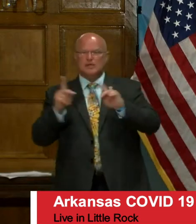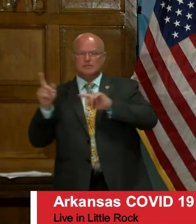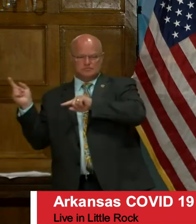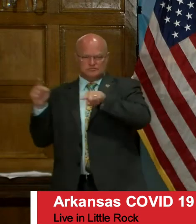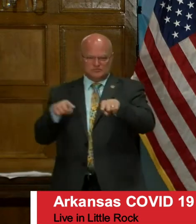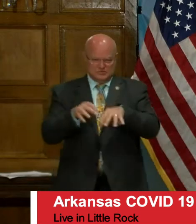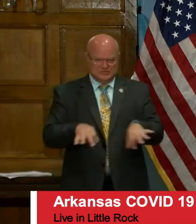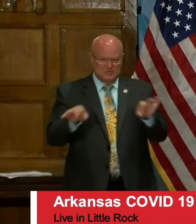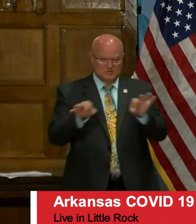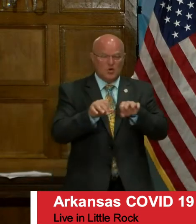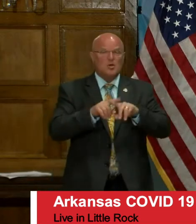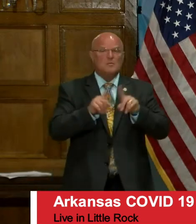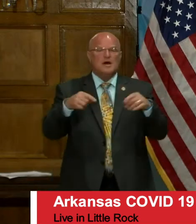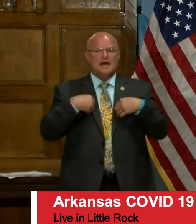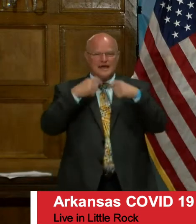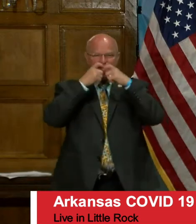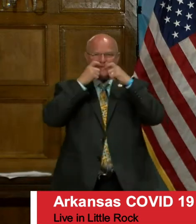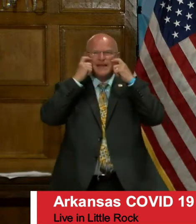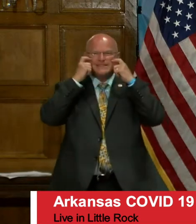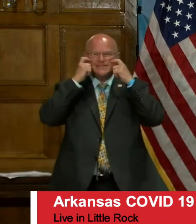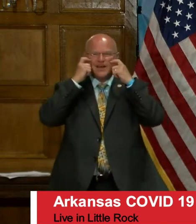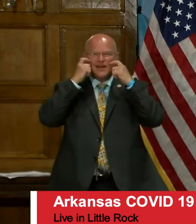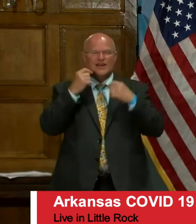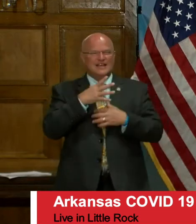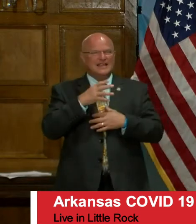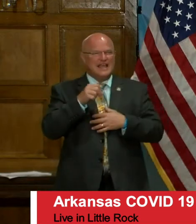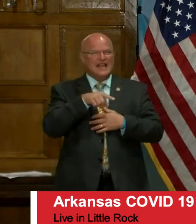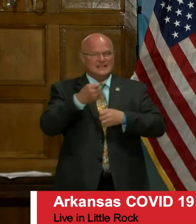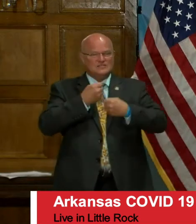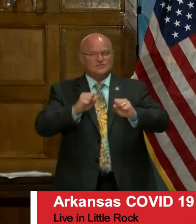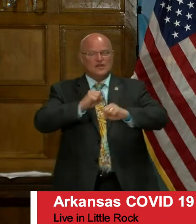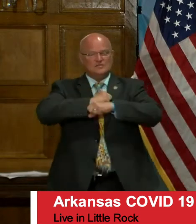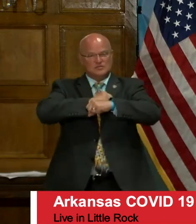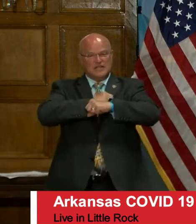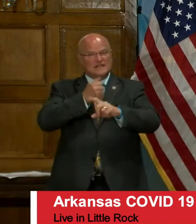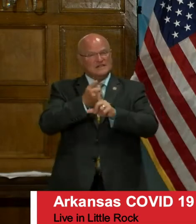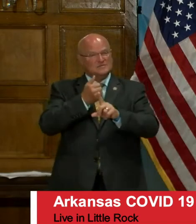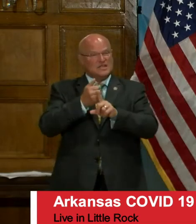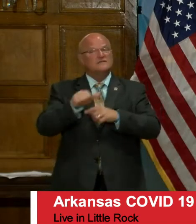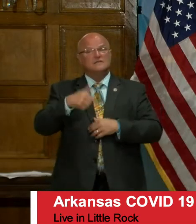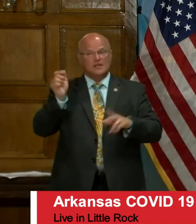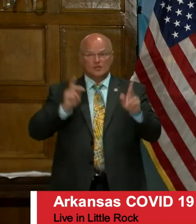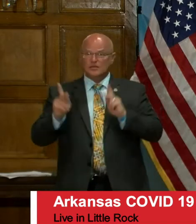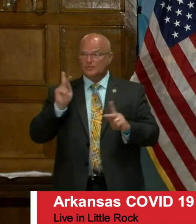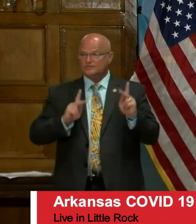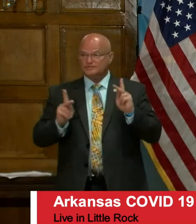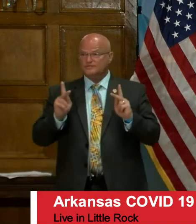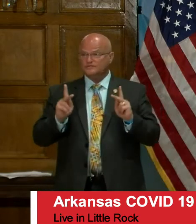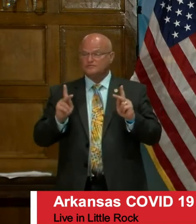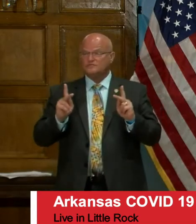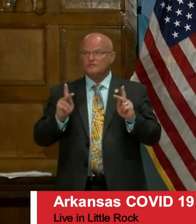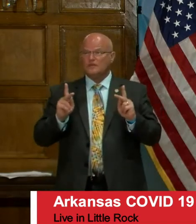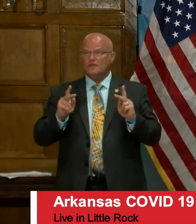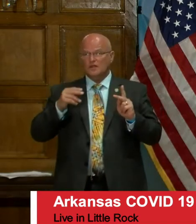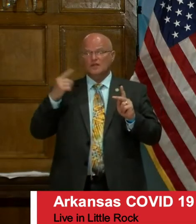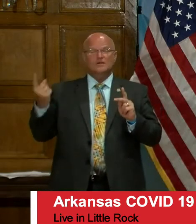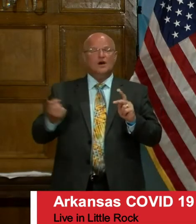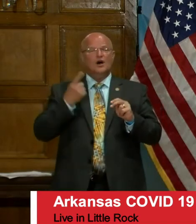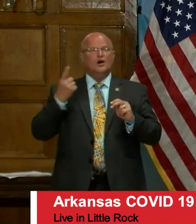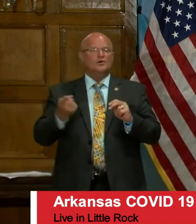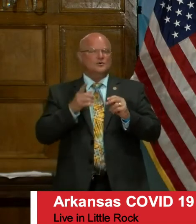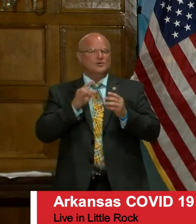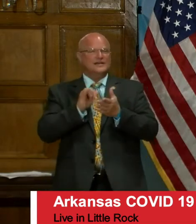is important, but they had masks on and they tried to protect themselves and others. There's